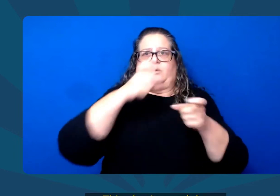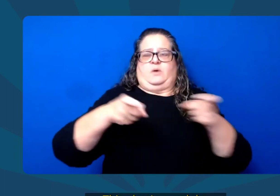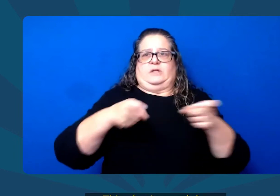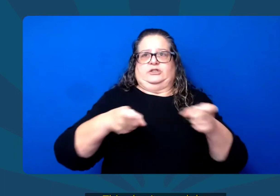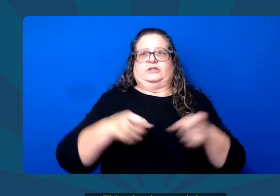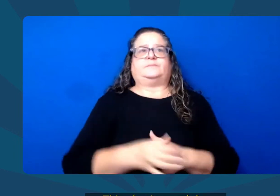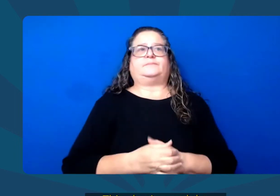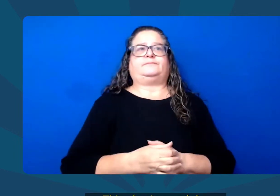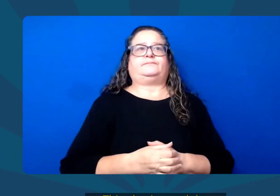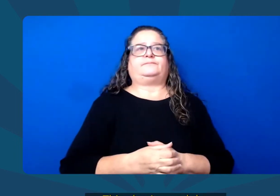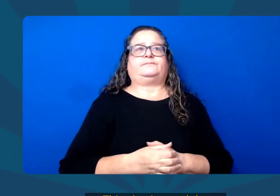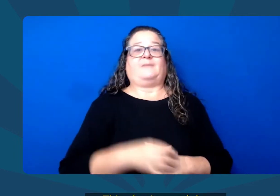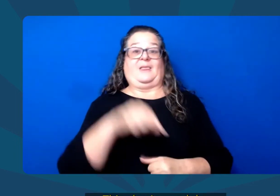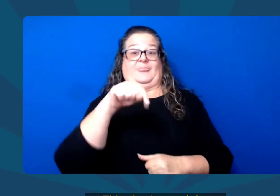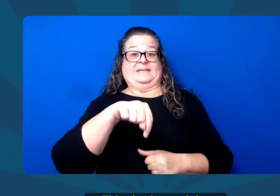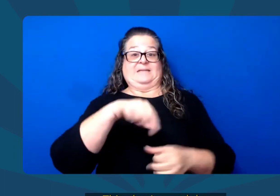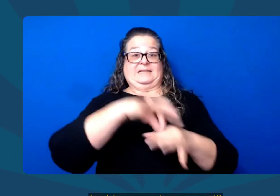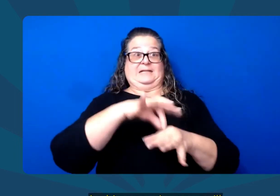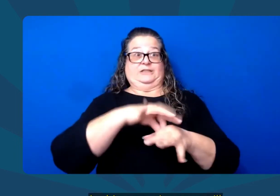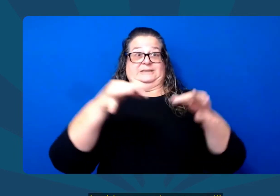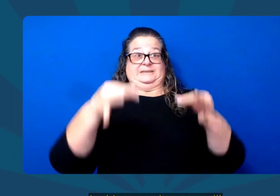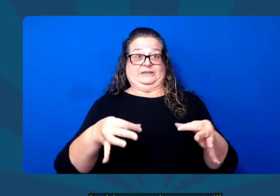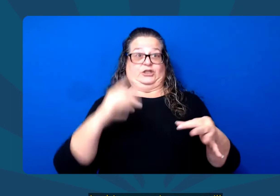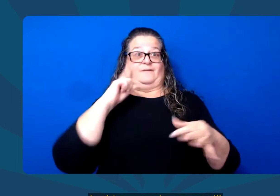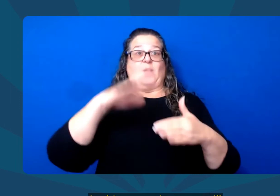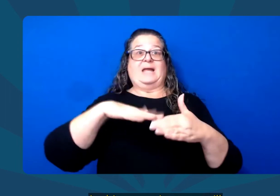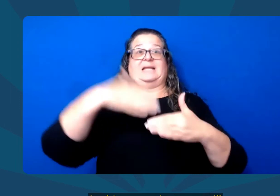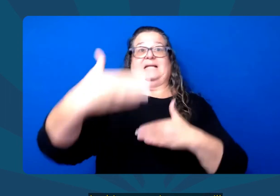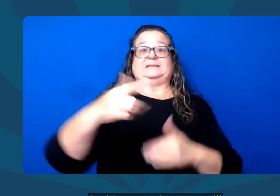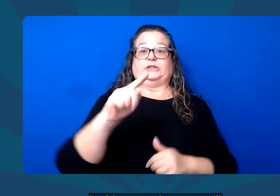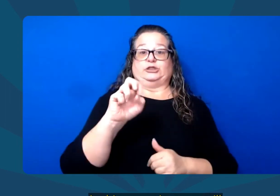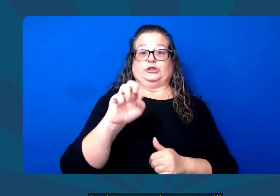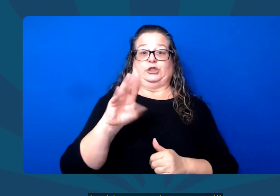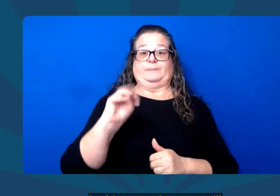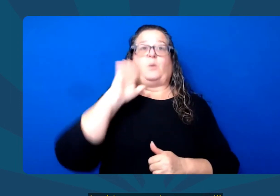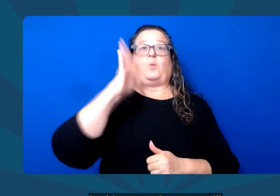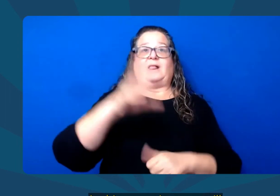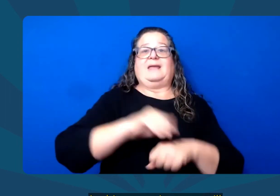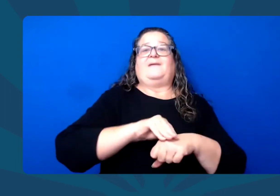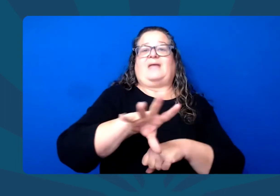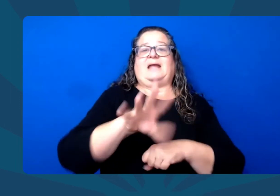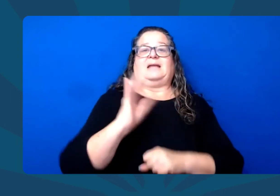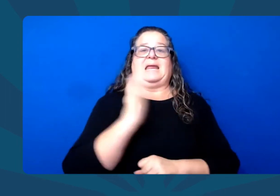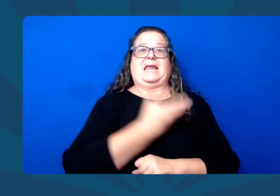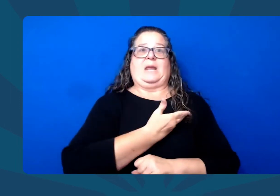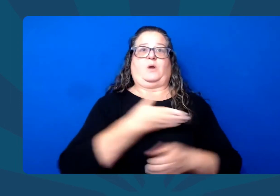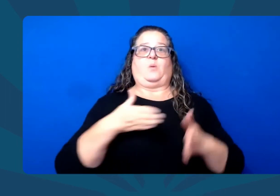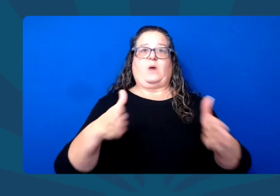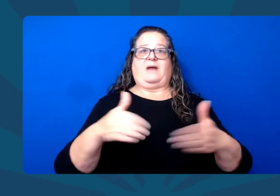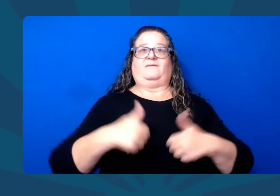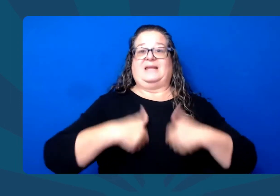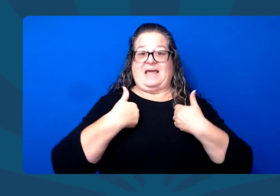This election and the decisions that will be made in this upcoming term will have significant effects on our way of